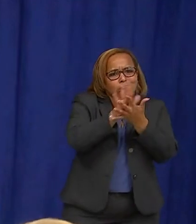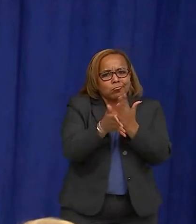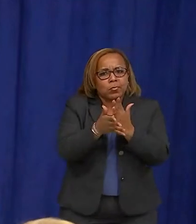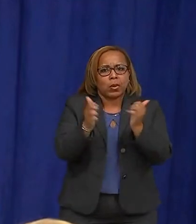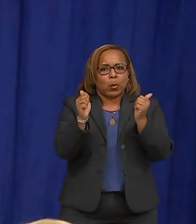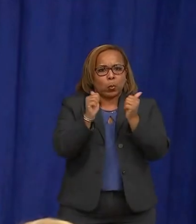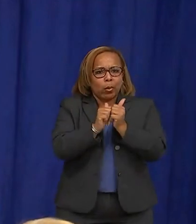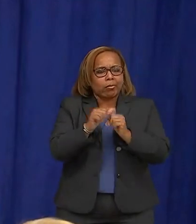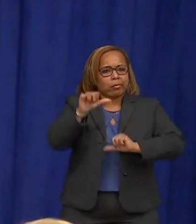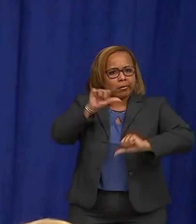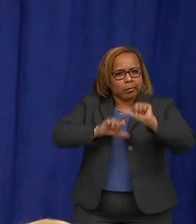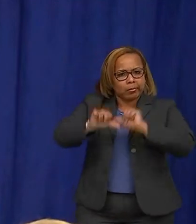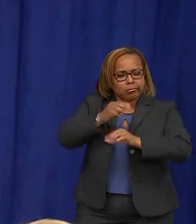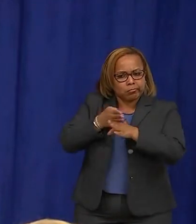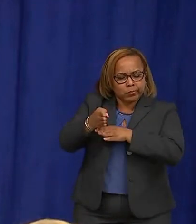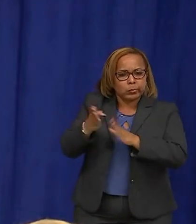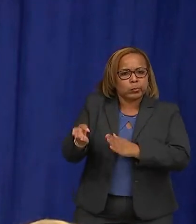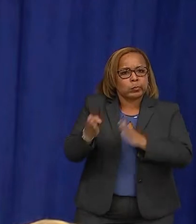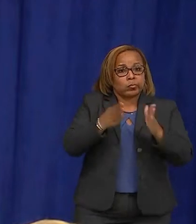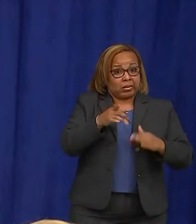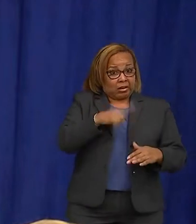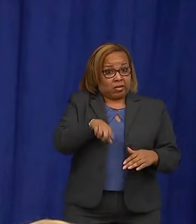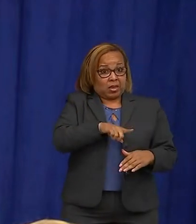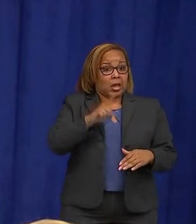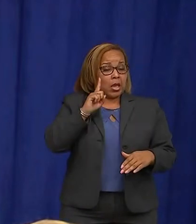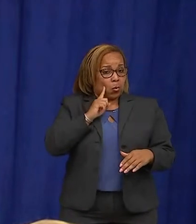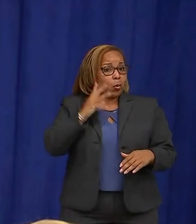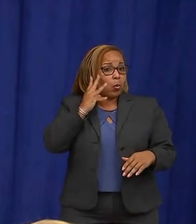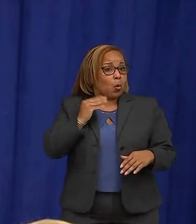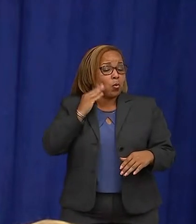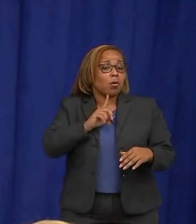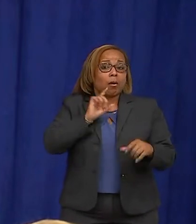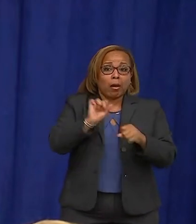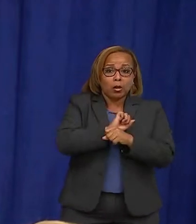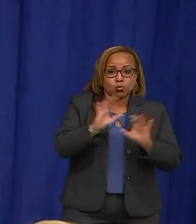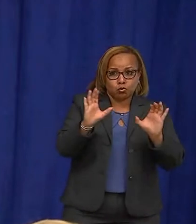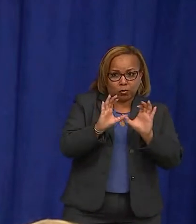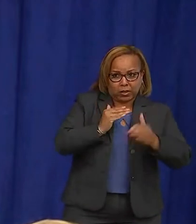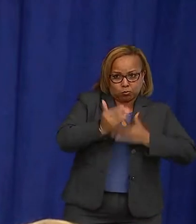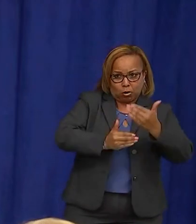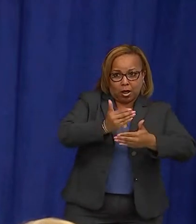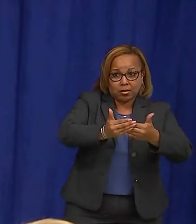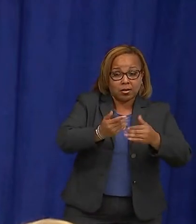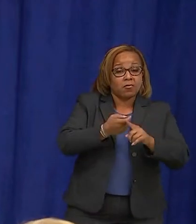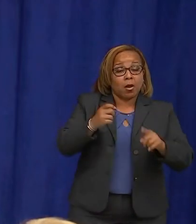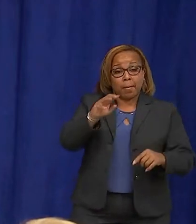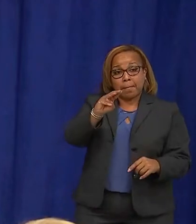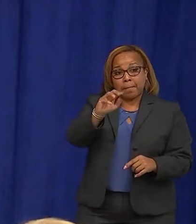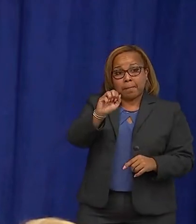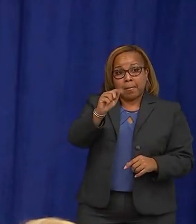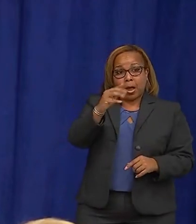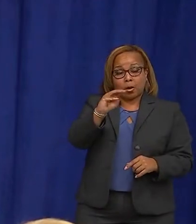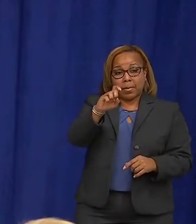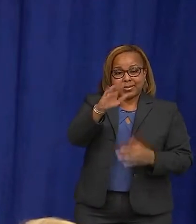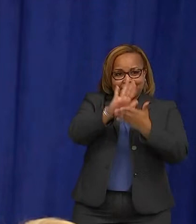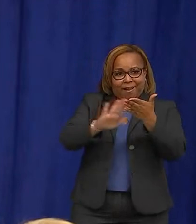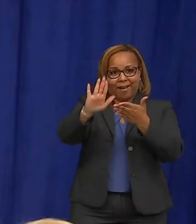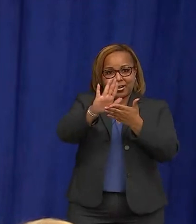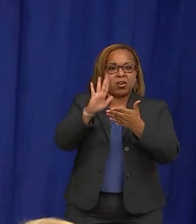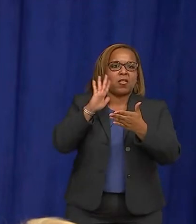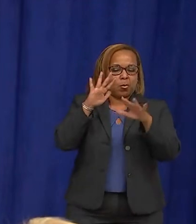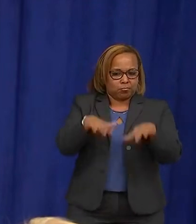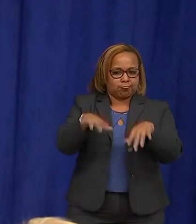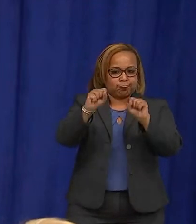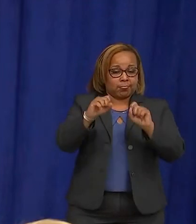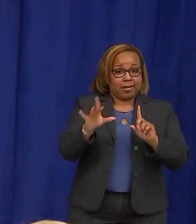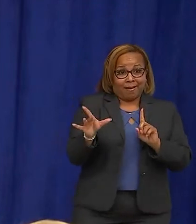to epidemiology, with respect to, they will go through an actual certification process through Malcolm X College to obtain a